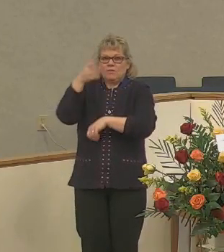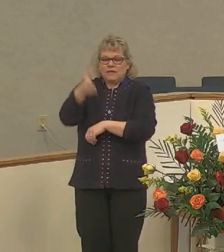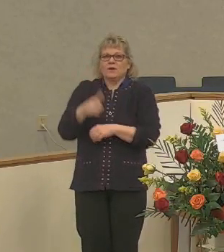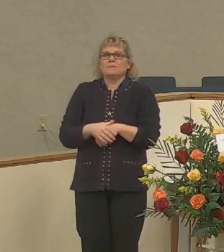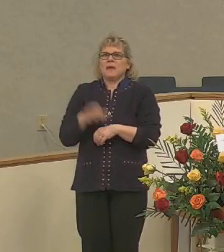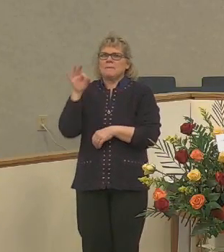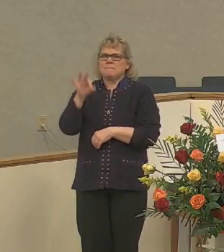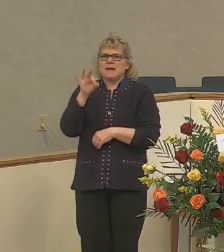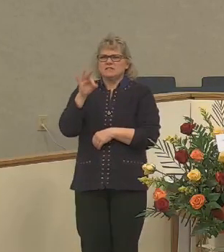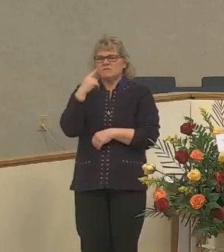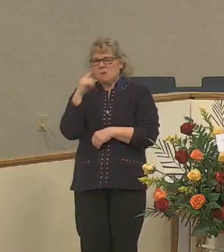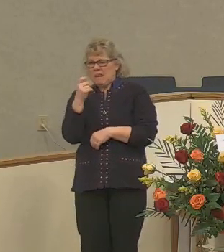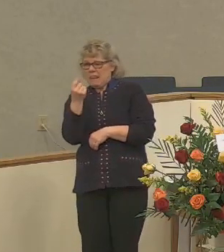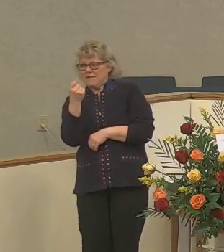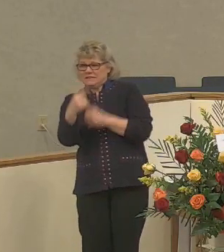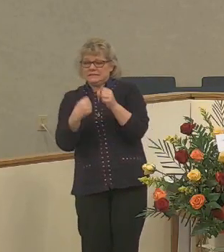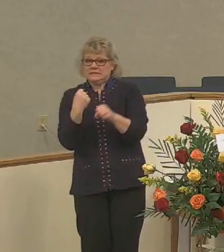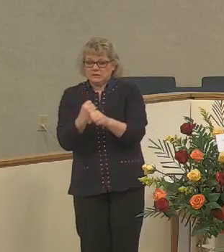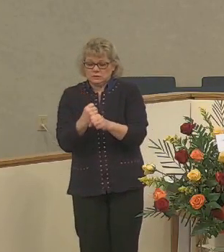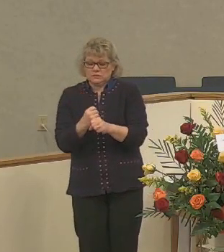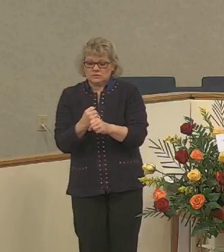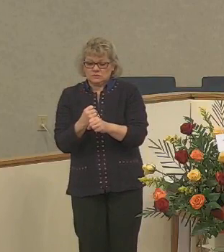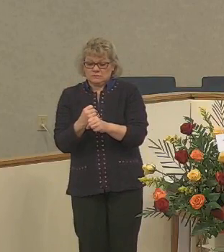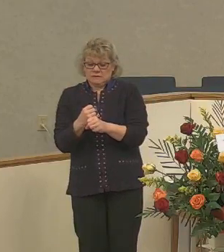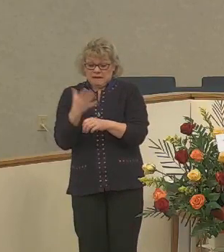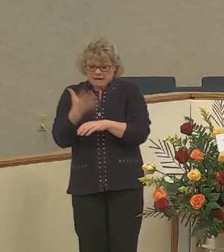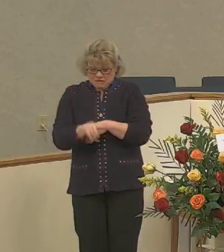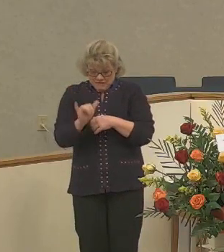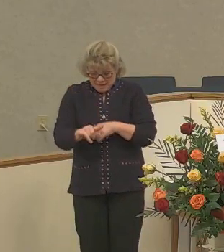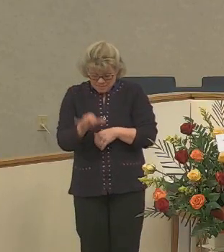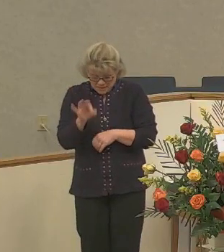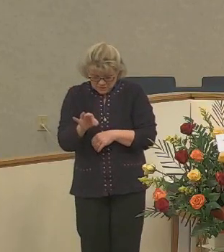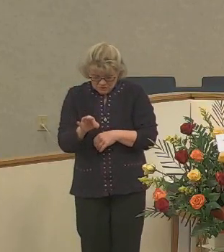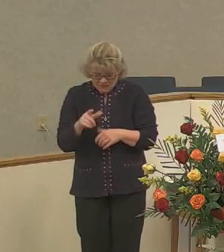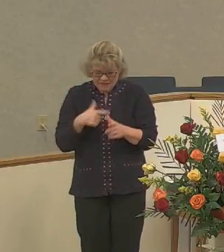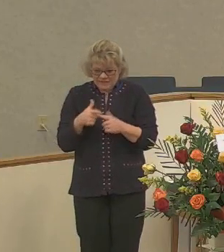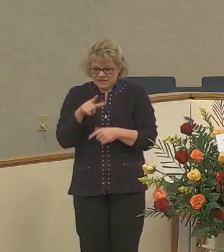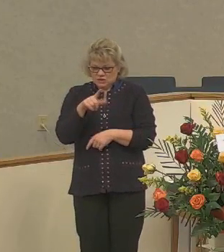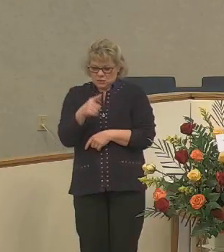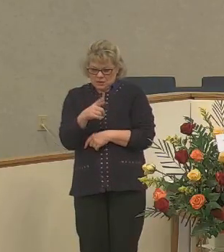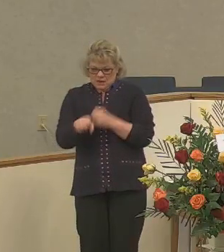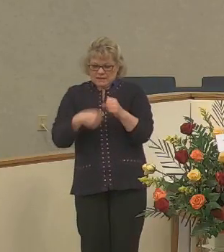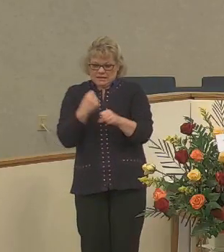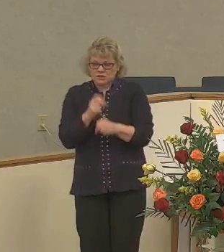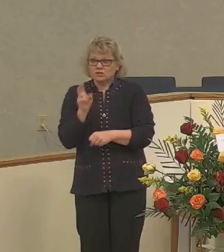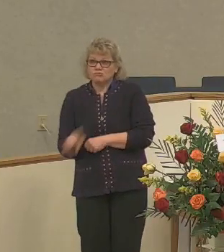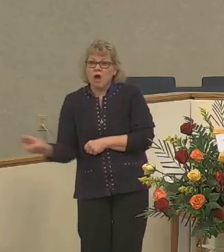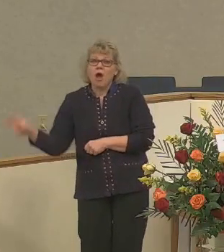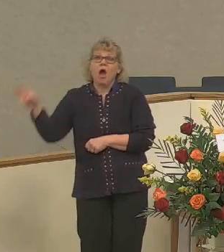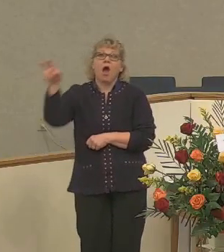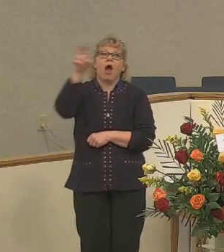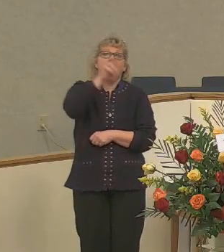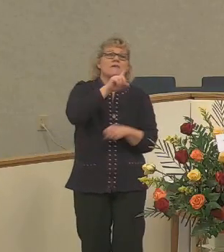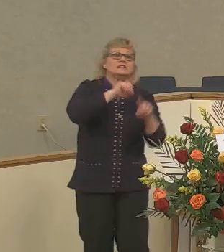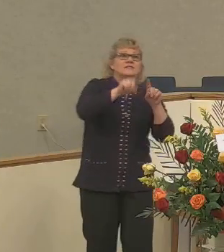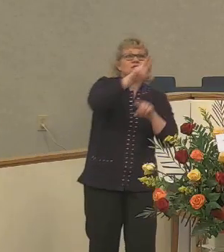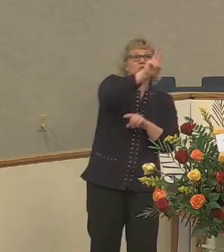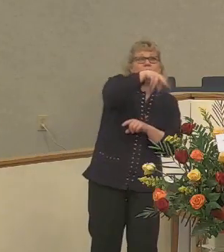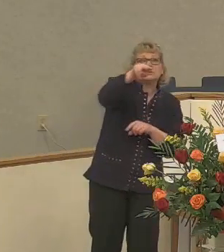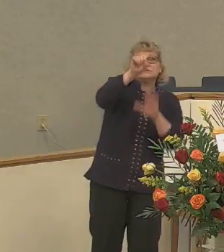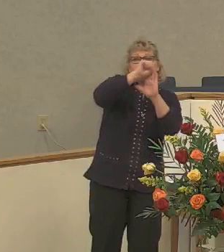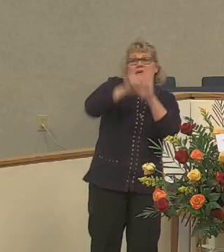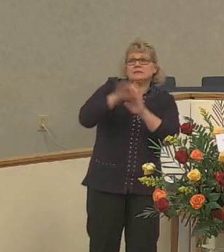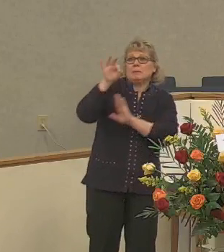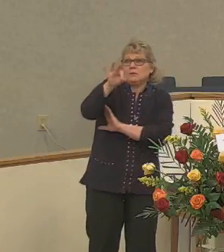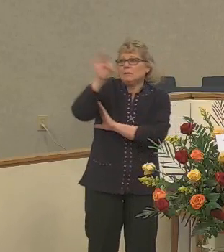I pastored for almost 11 years. After this pastorate, I spent the last 21 years traveling in some 22 states, preaching to